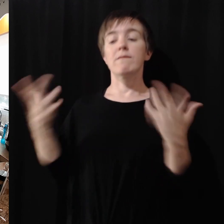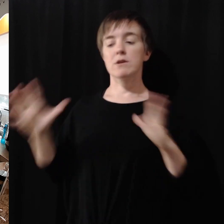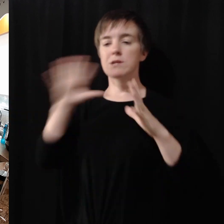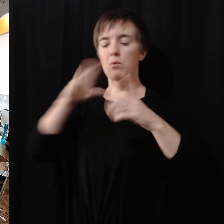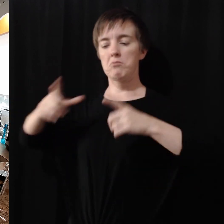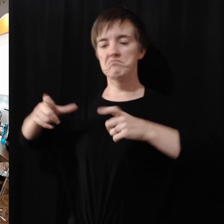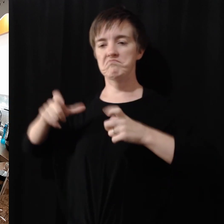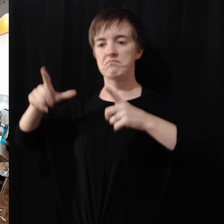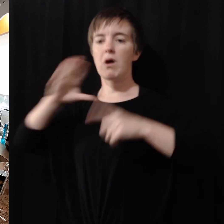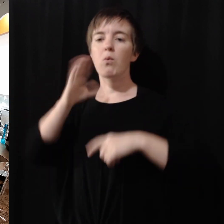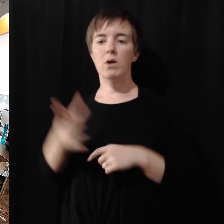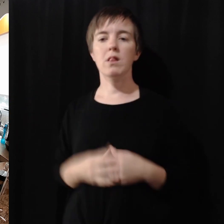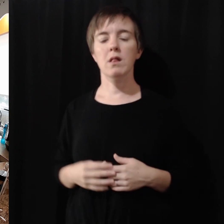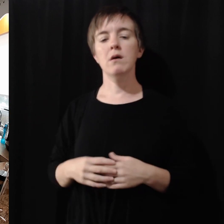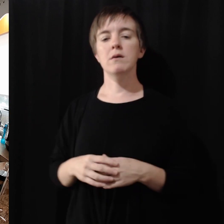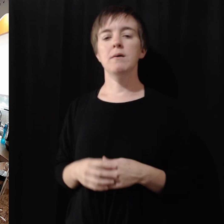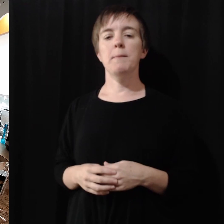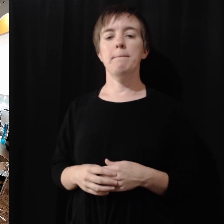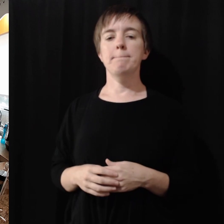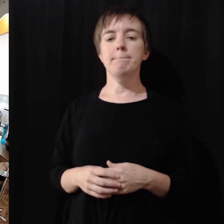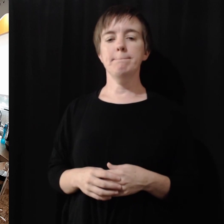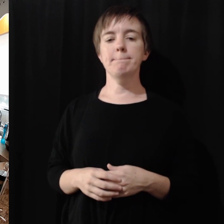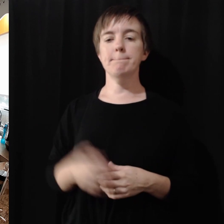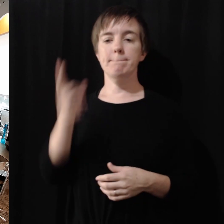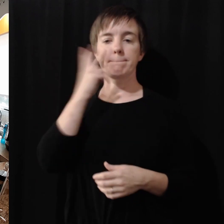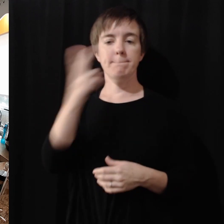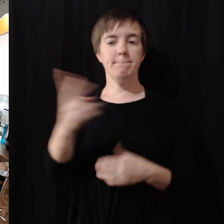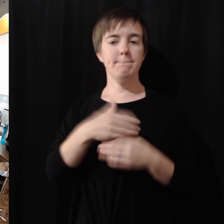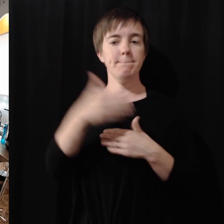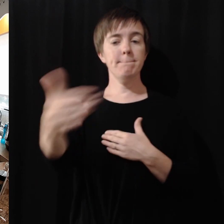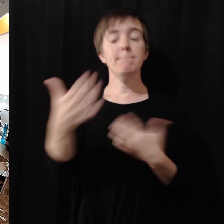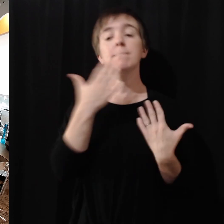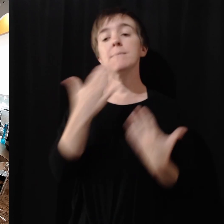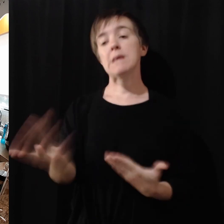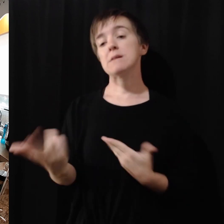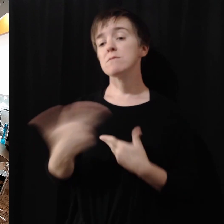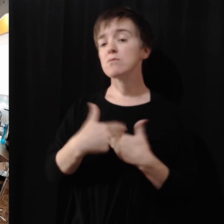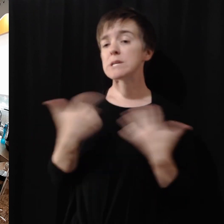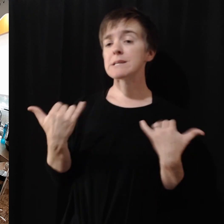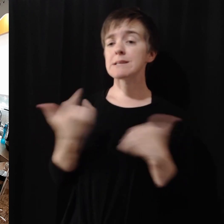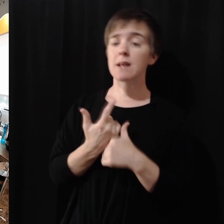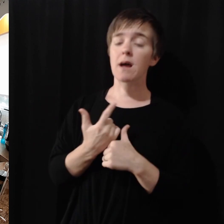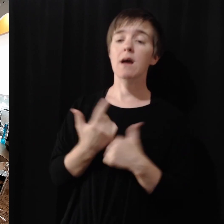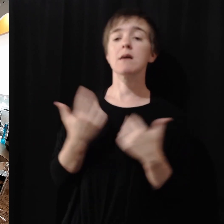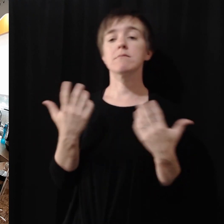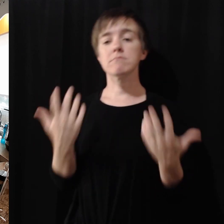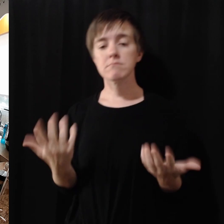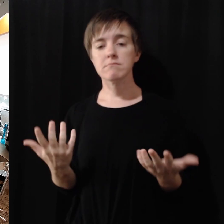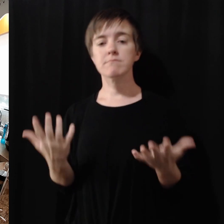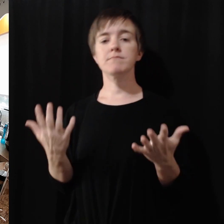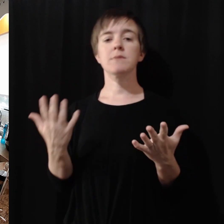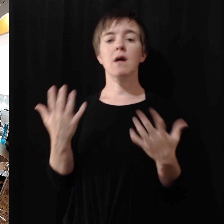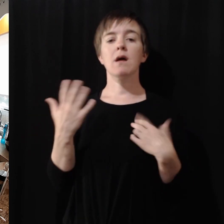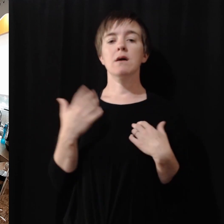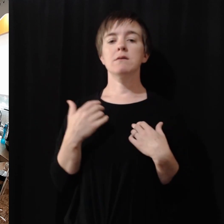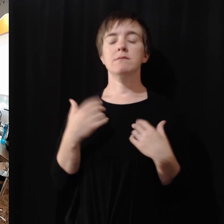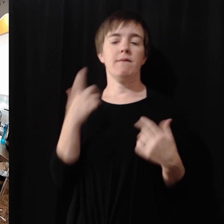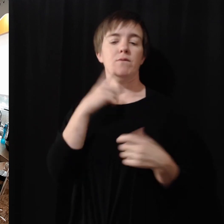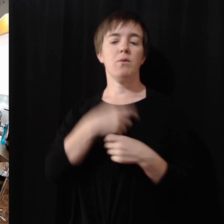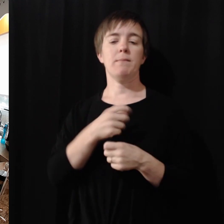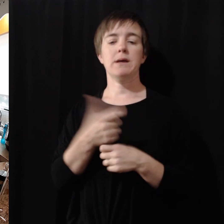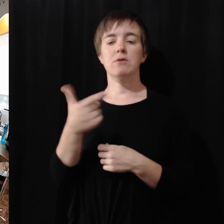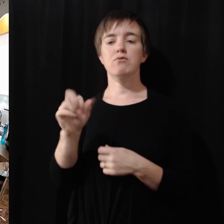when it comes out of the oven for you guys, and then we'll see you next time. So thanks for hanging out today. Thanks for joining me to